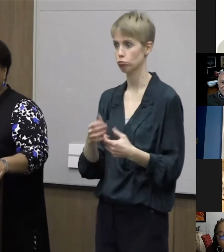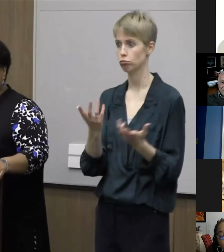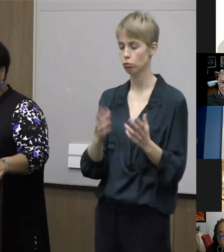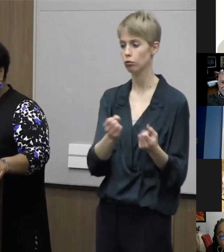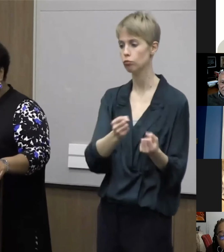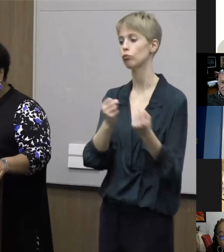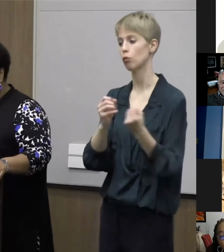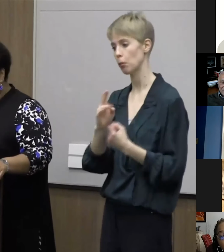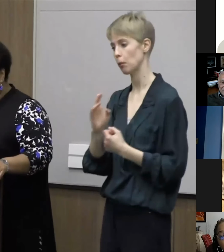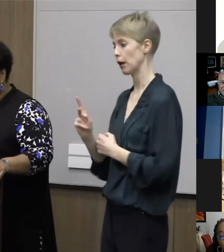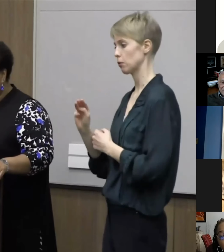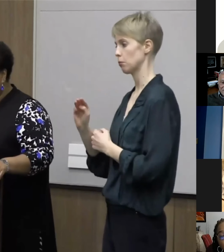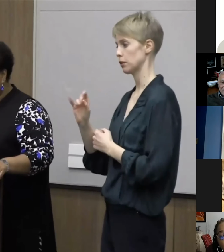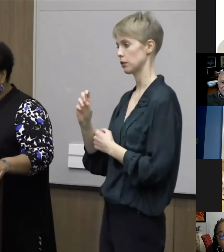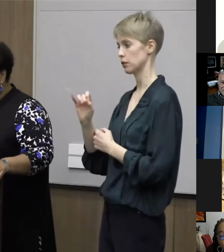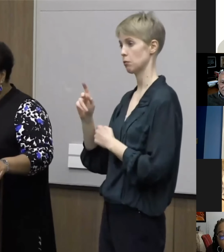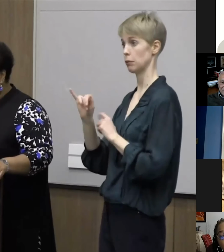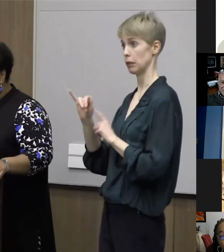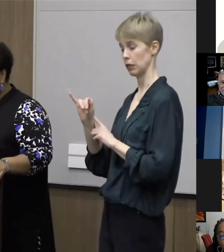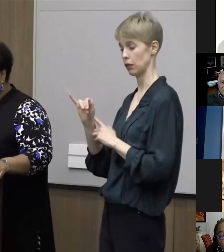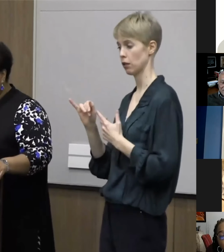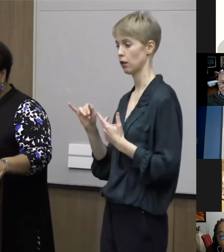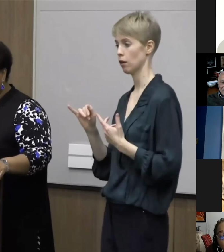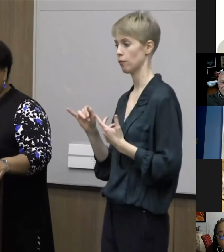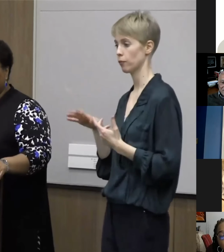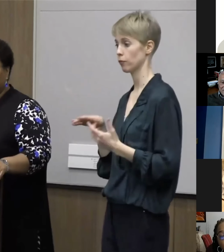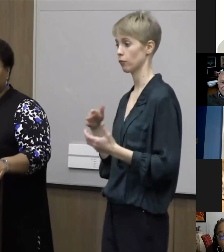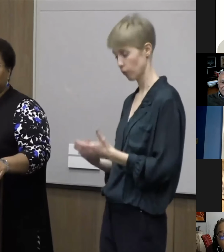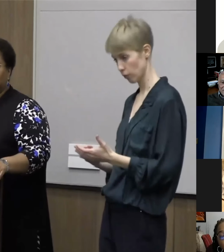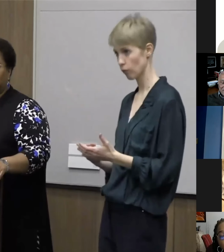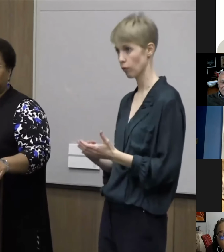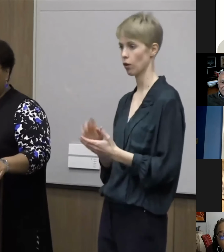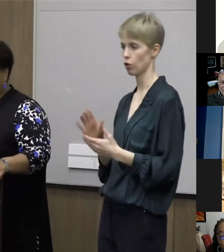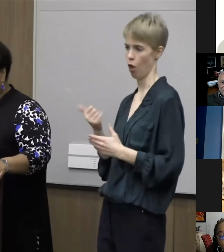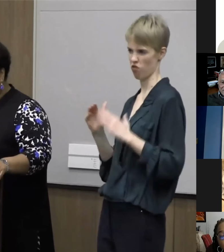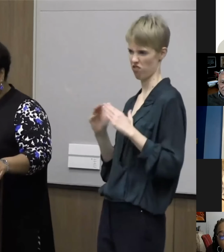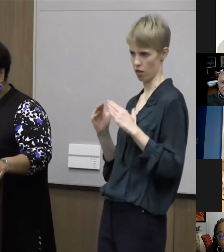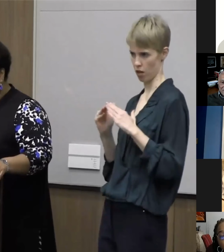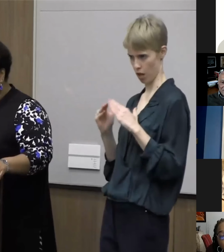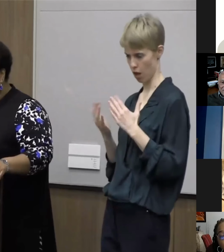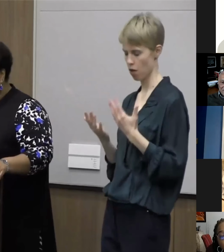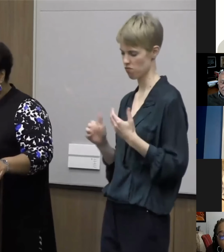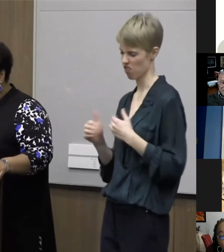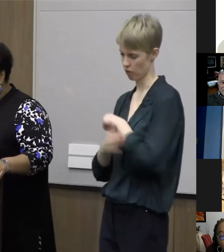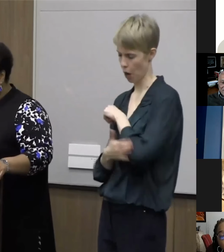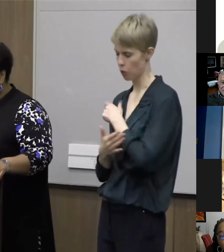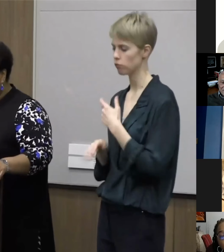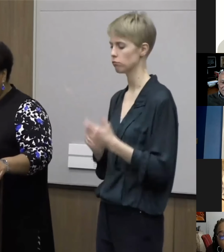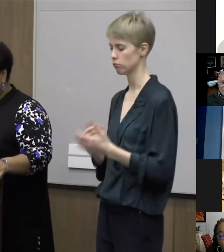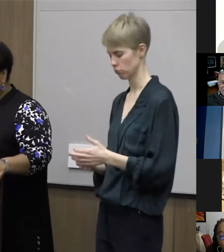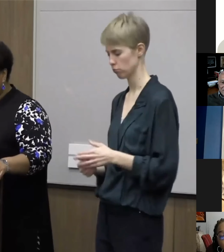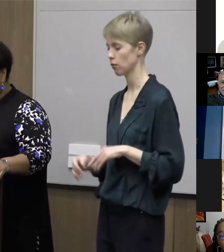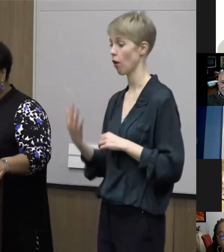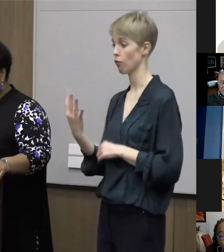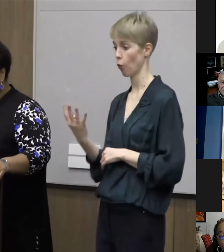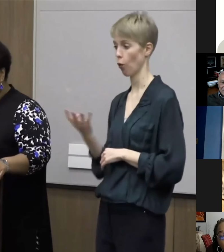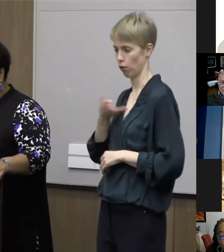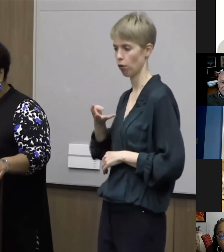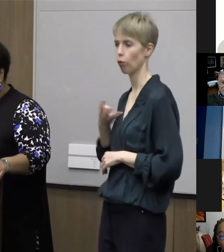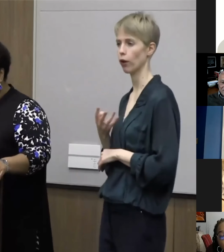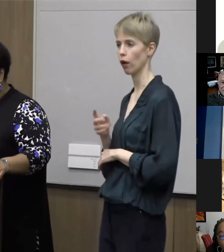on the Continental Trailway bus. When we got to Winona, Mississippi, which is in Montgomery County, 4 of us got off to use